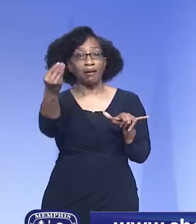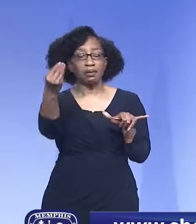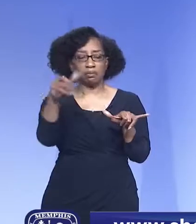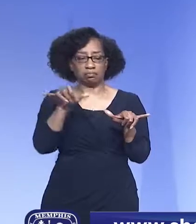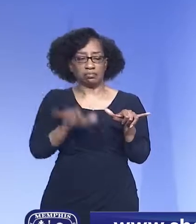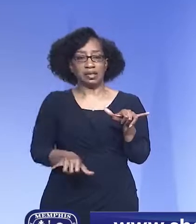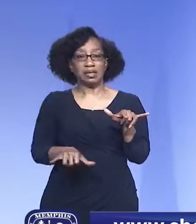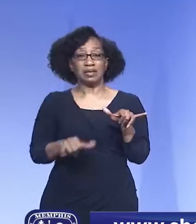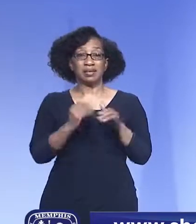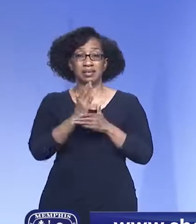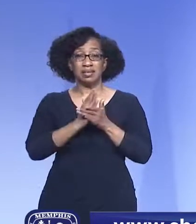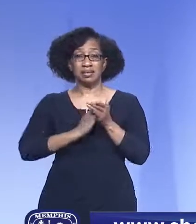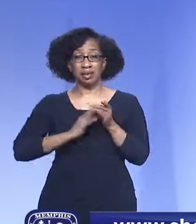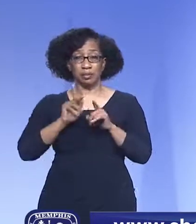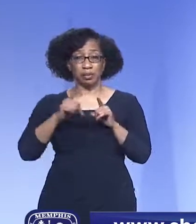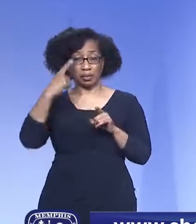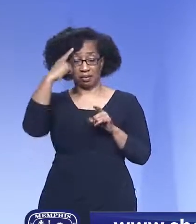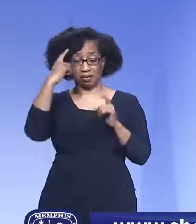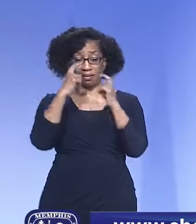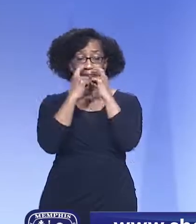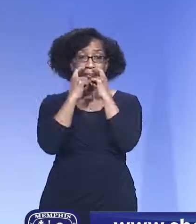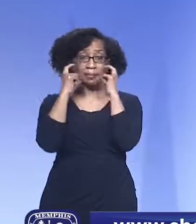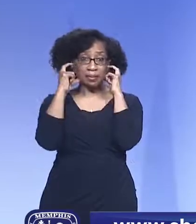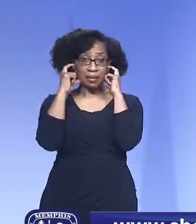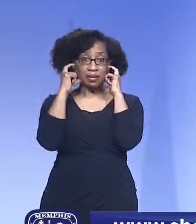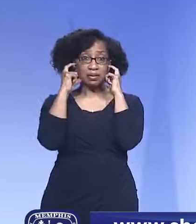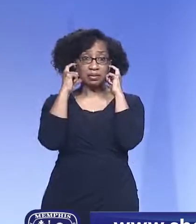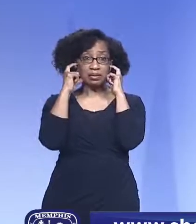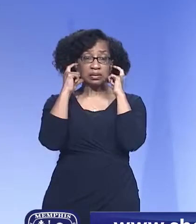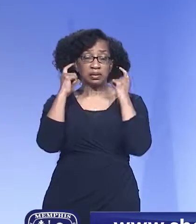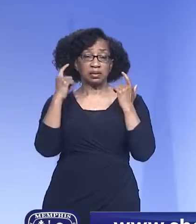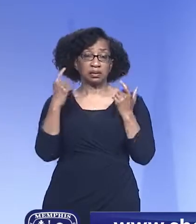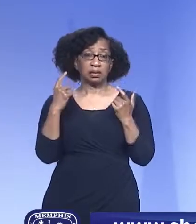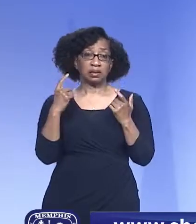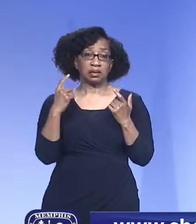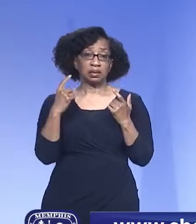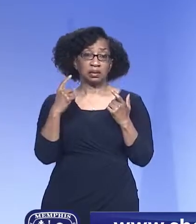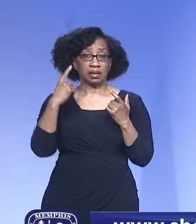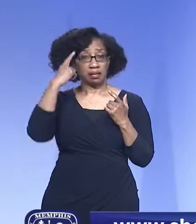the mask mandate to be